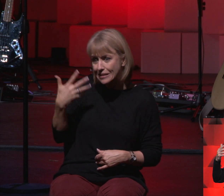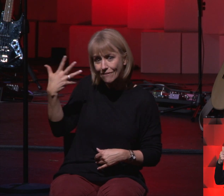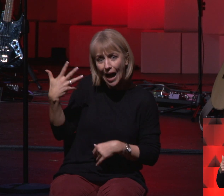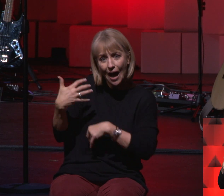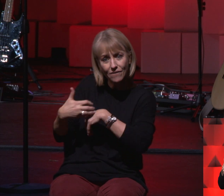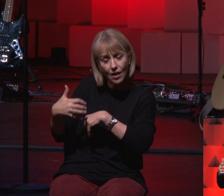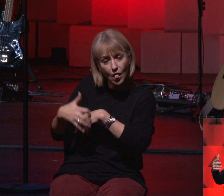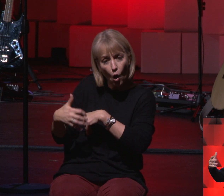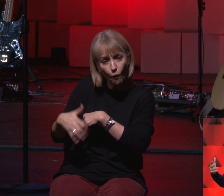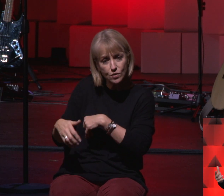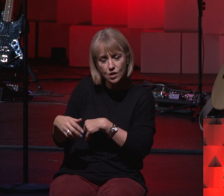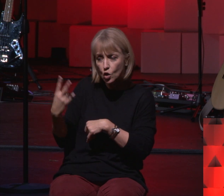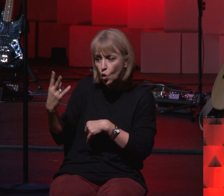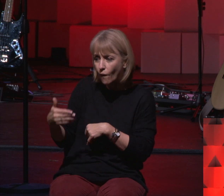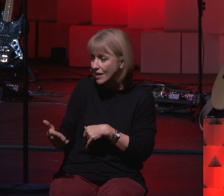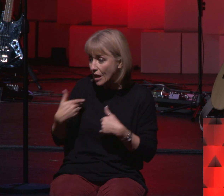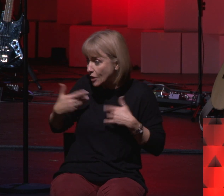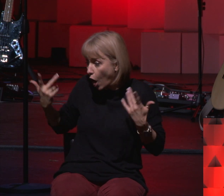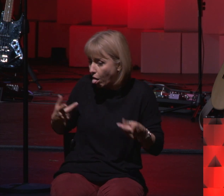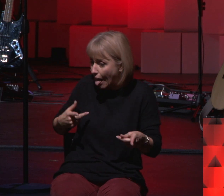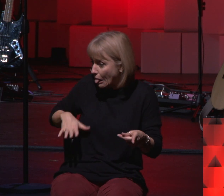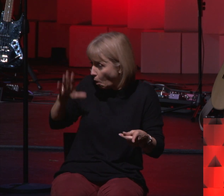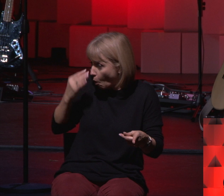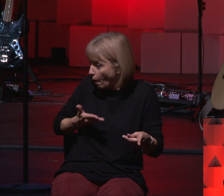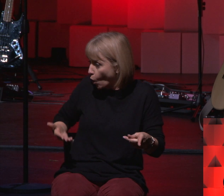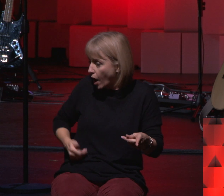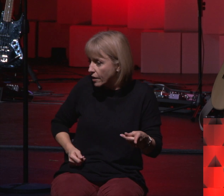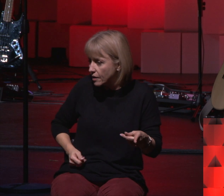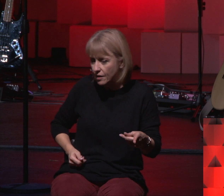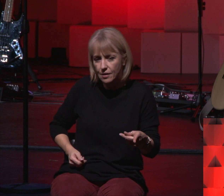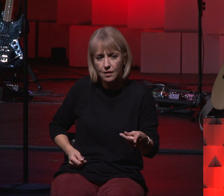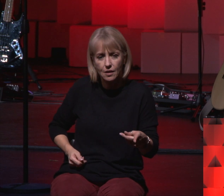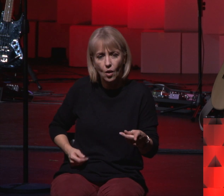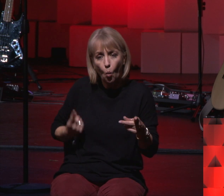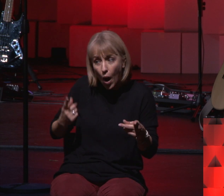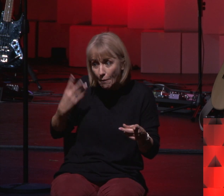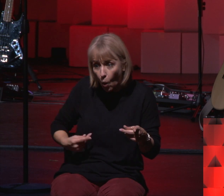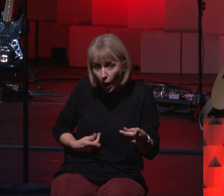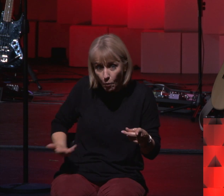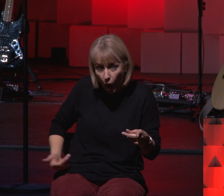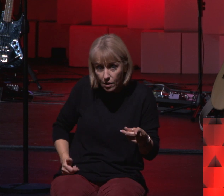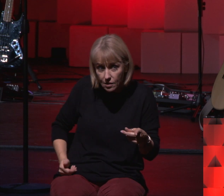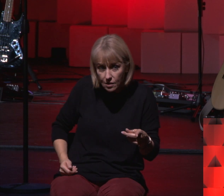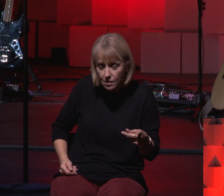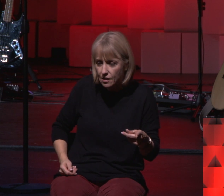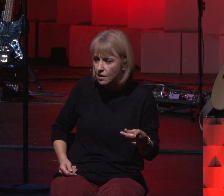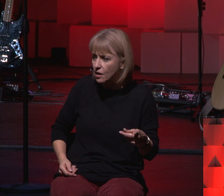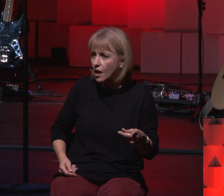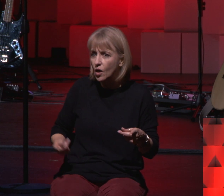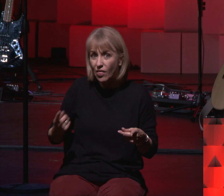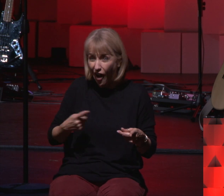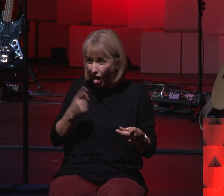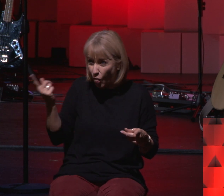loaves and these two fish. That's all we've got. So it brings an interesting story that one boy brought that. So you think of all those